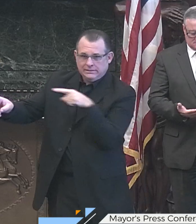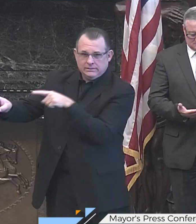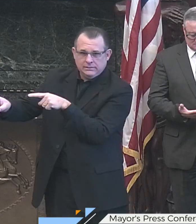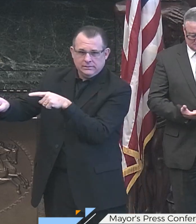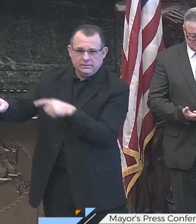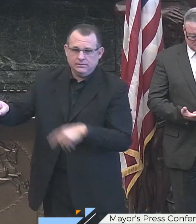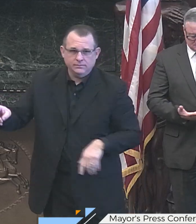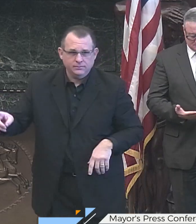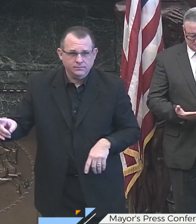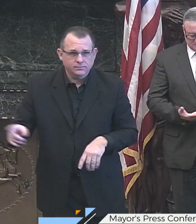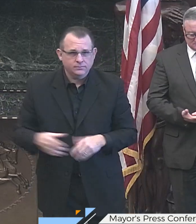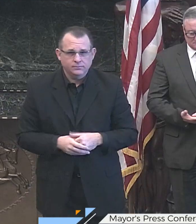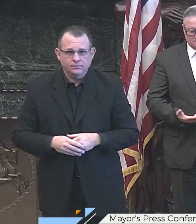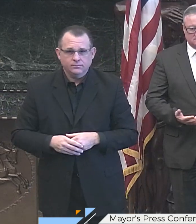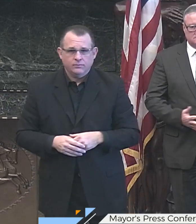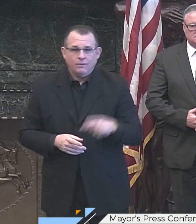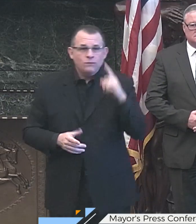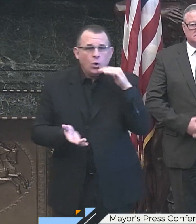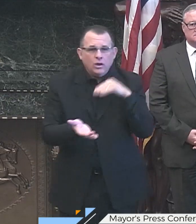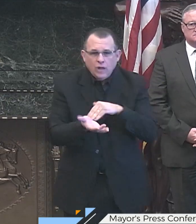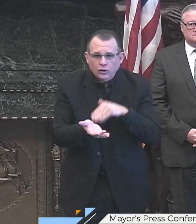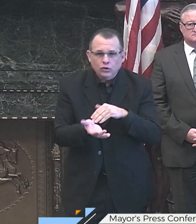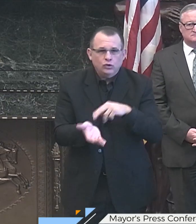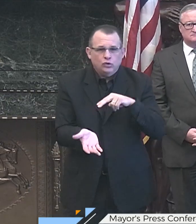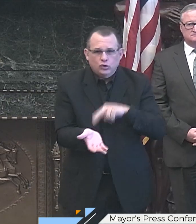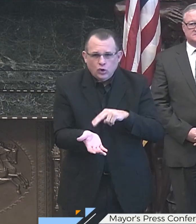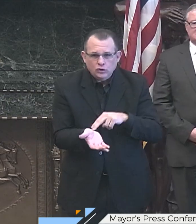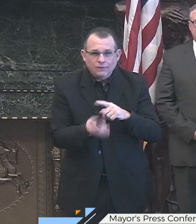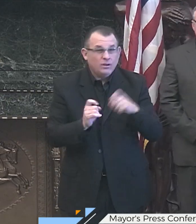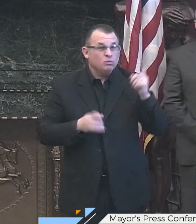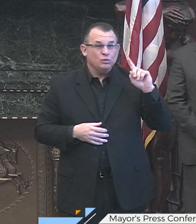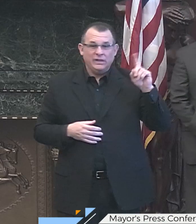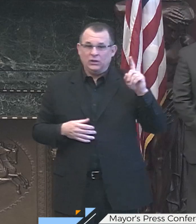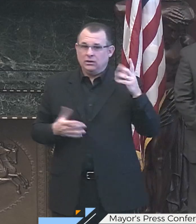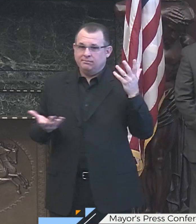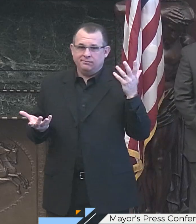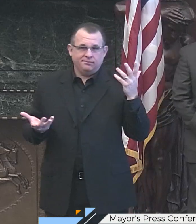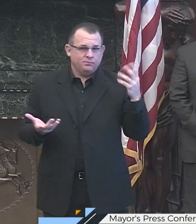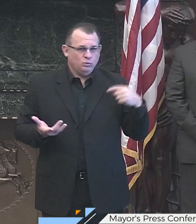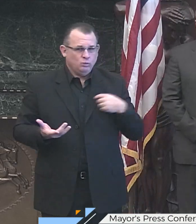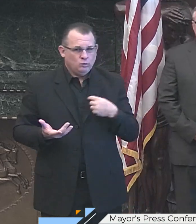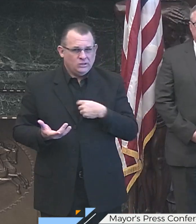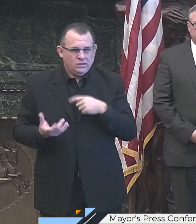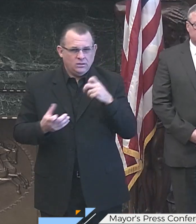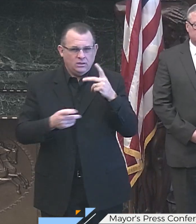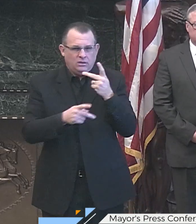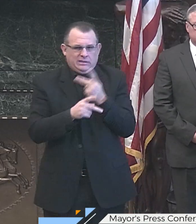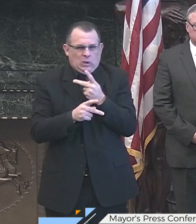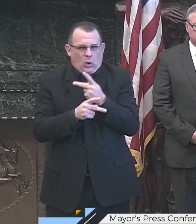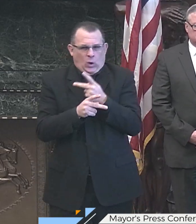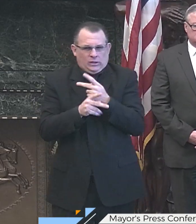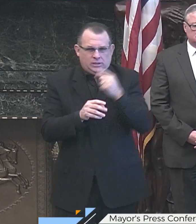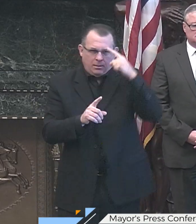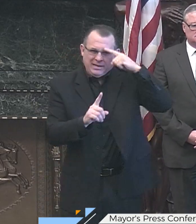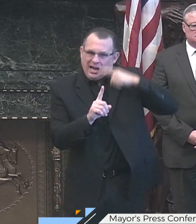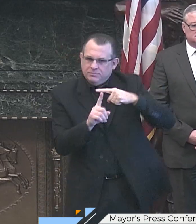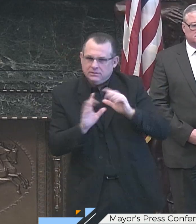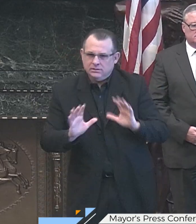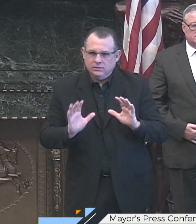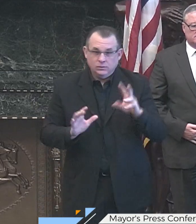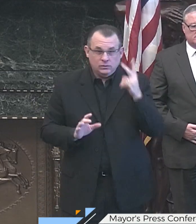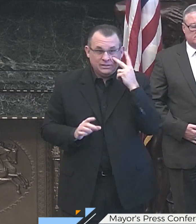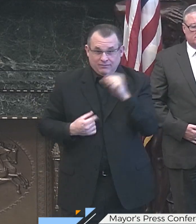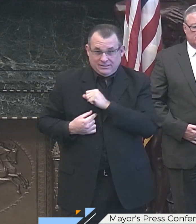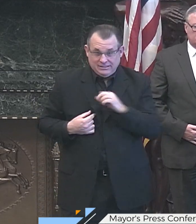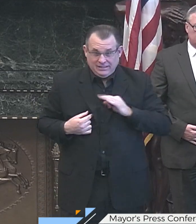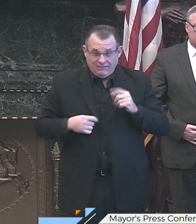are. For staffing, again, we're cautiously optimistic that we will see staffing come from FEMA,